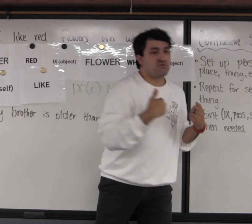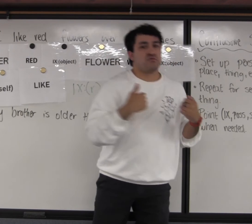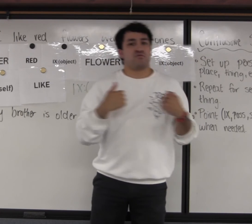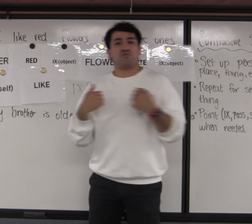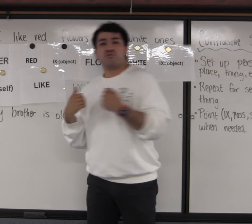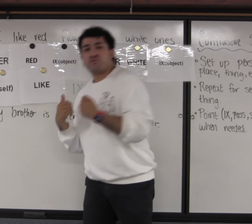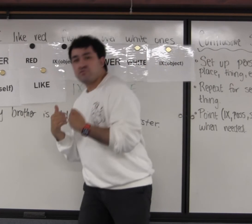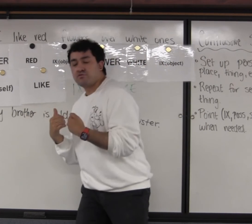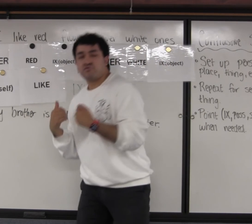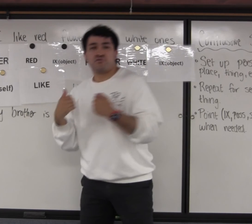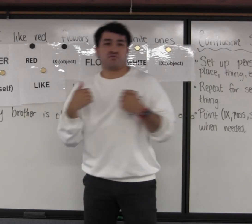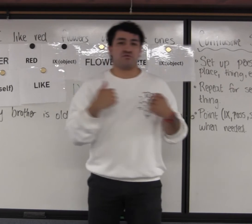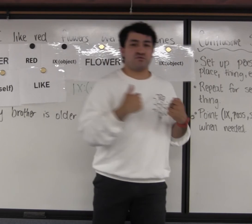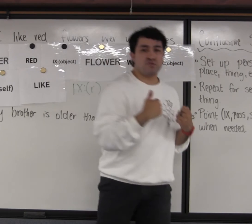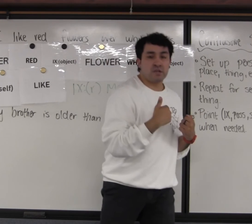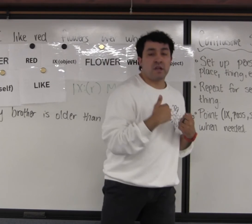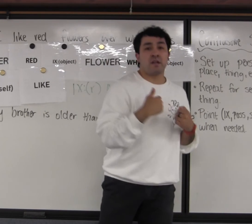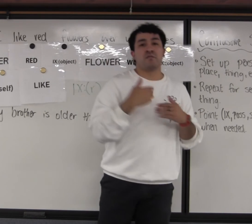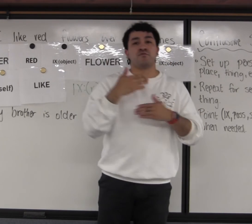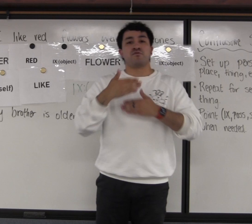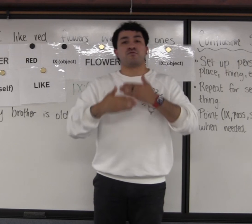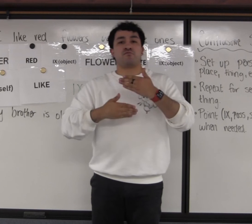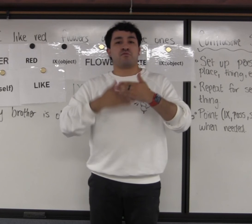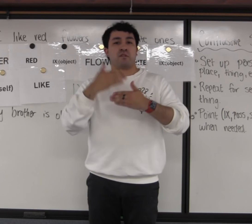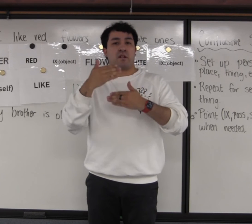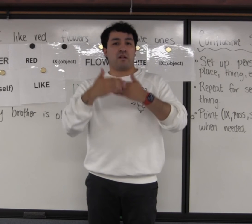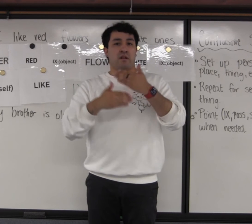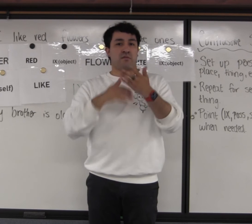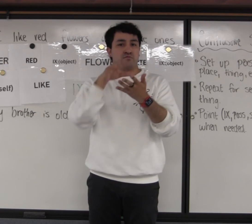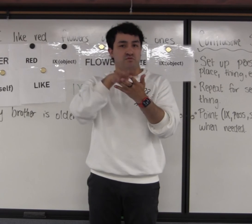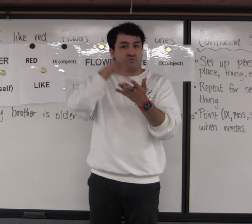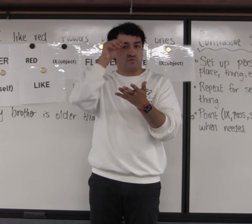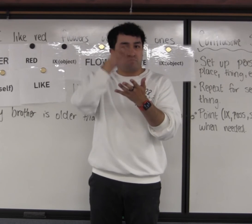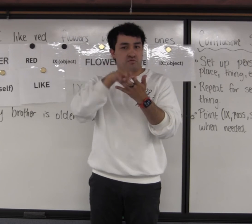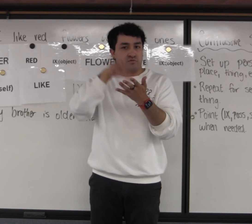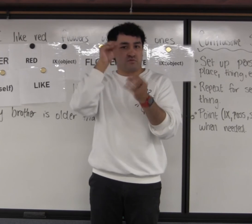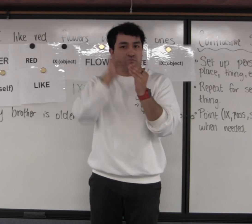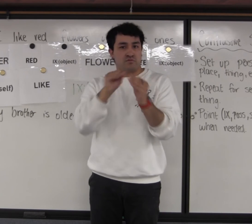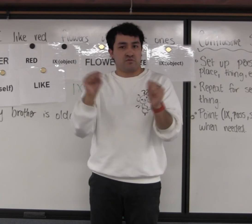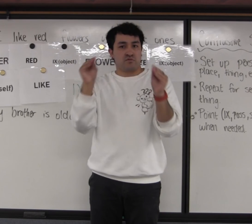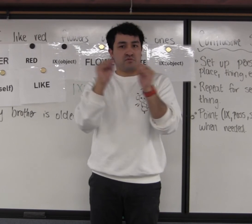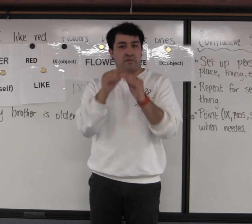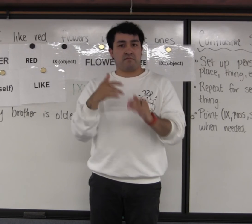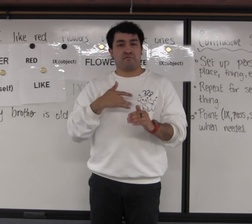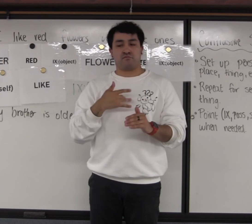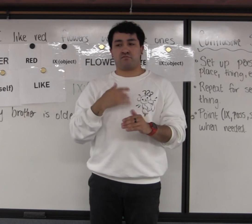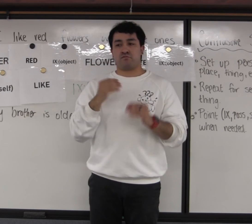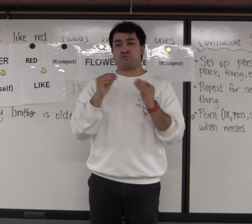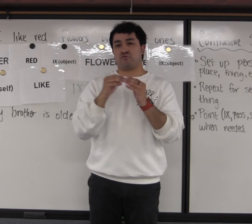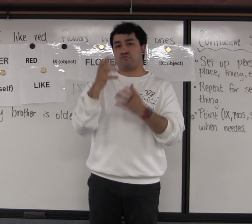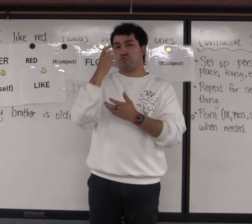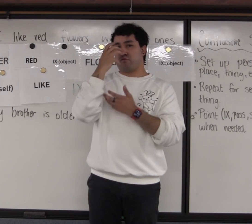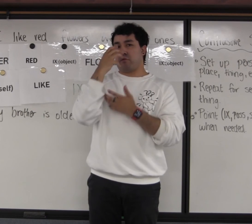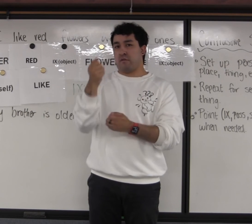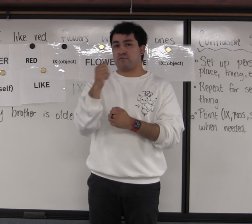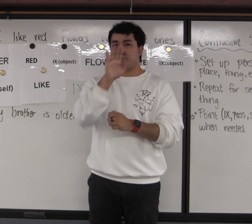can do, and practice that role shifting, because that is going to be something that's a little bit more unnatural and you need to learn how to do more often,